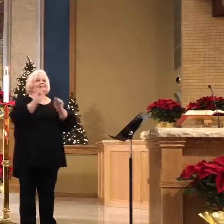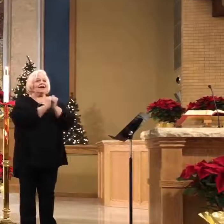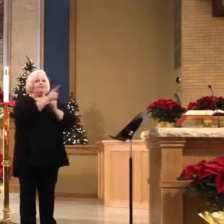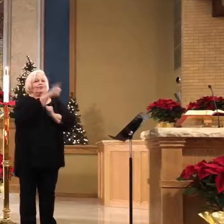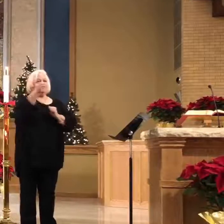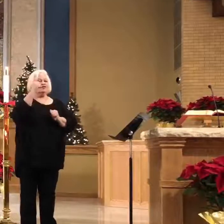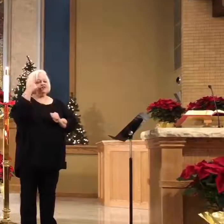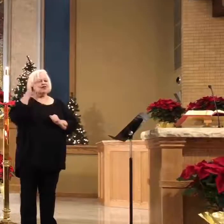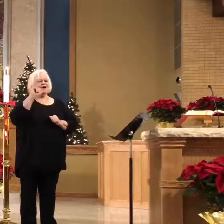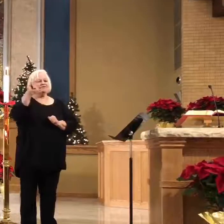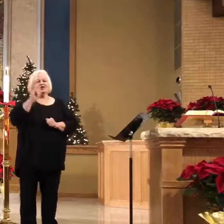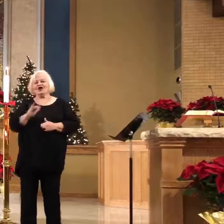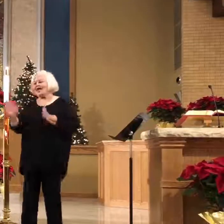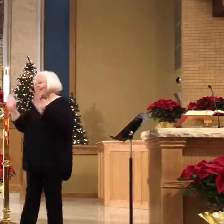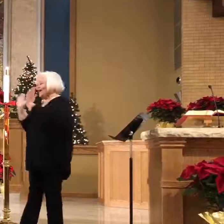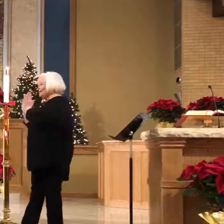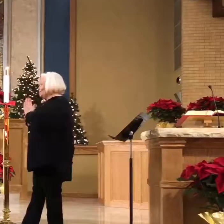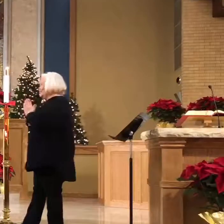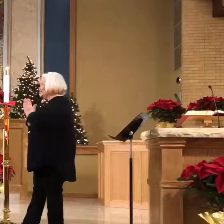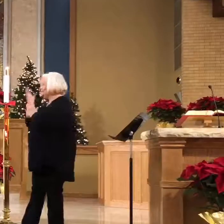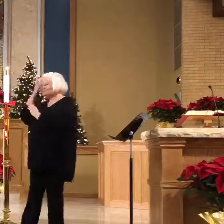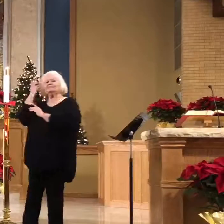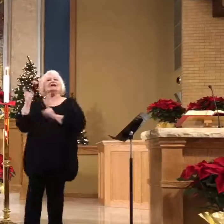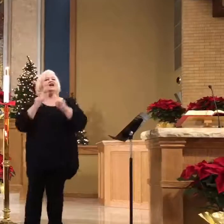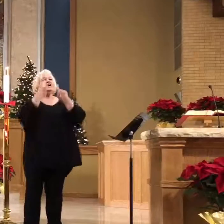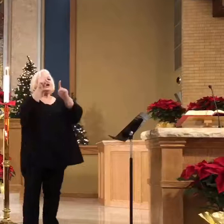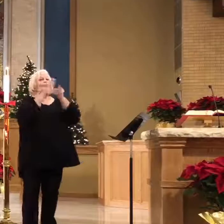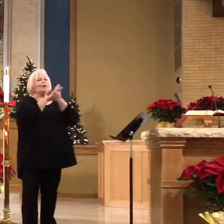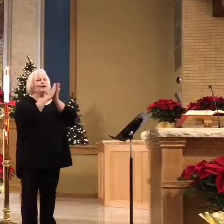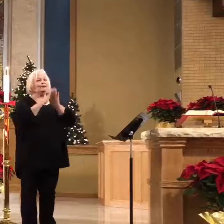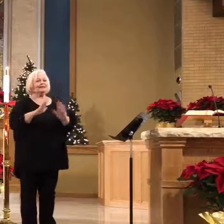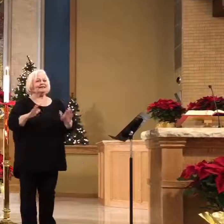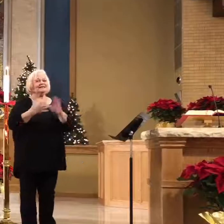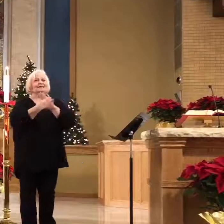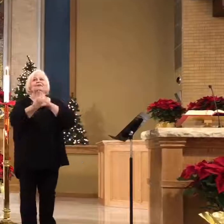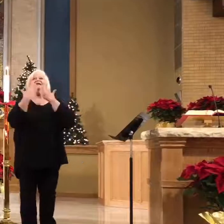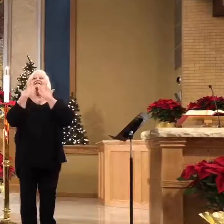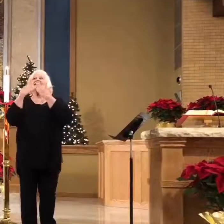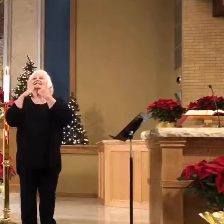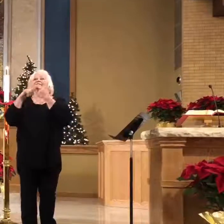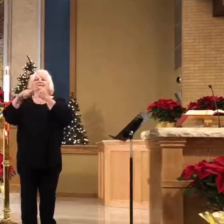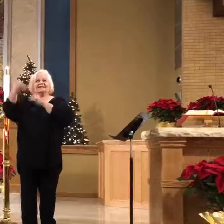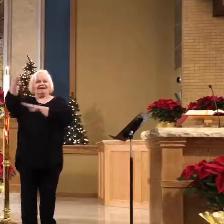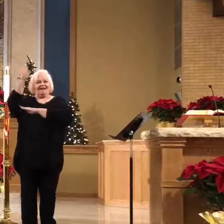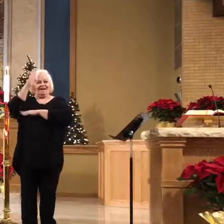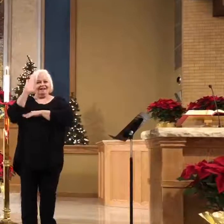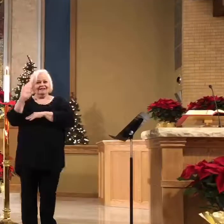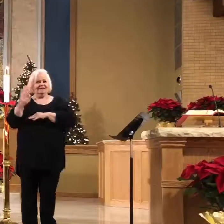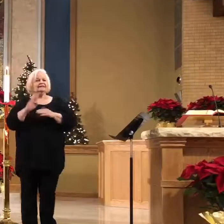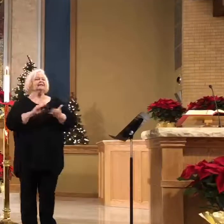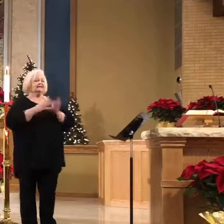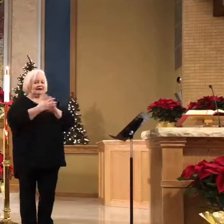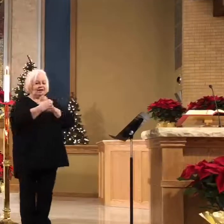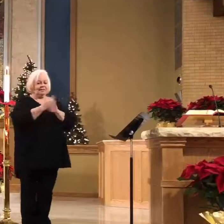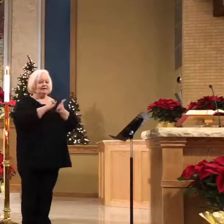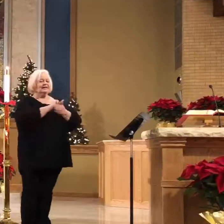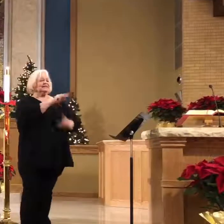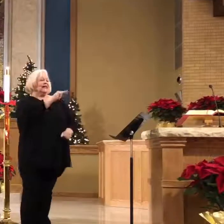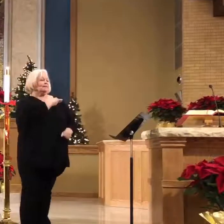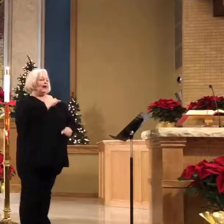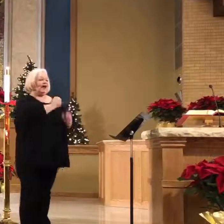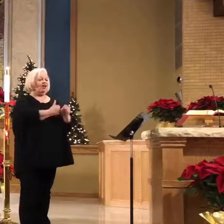Amen. Go in peace. Great thanks be to God. Saint Michael, the